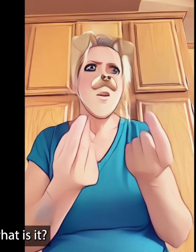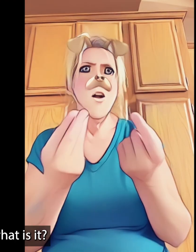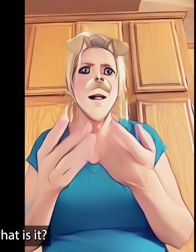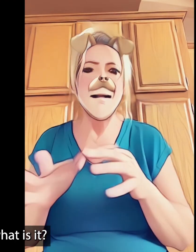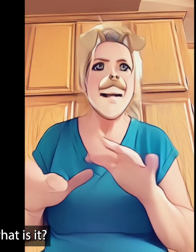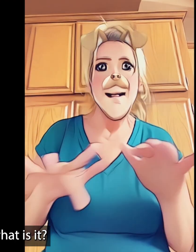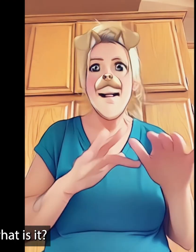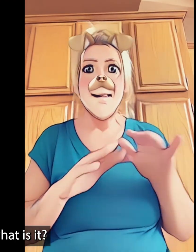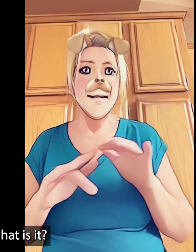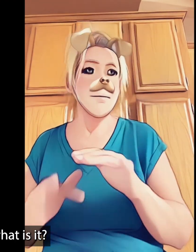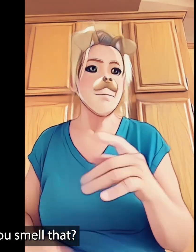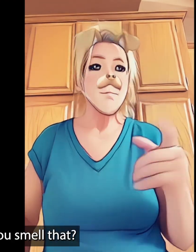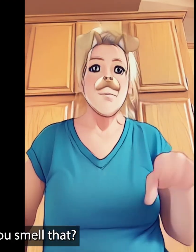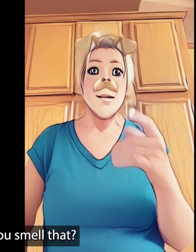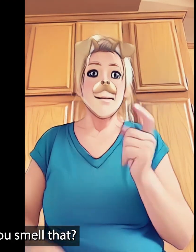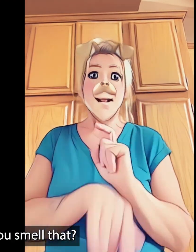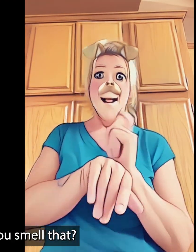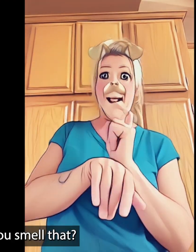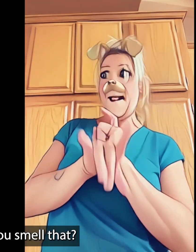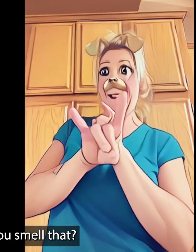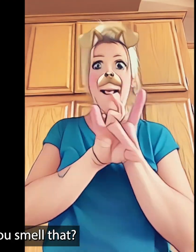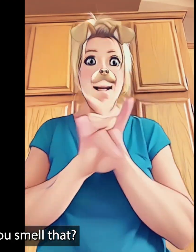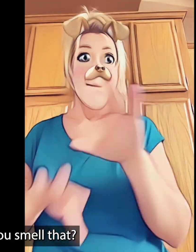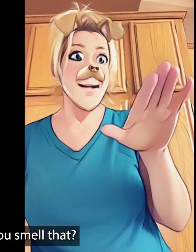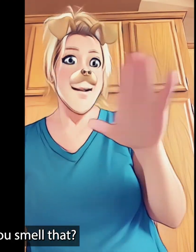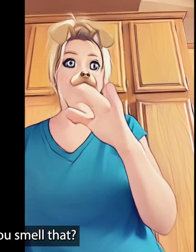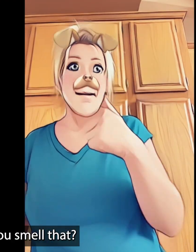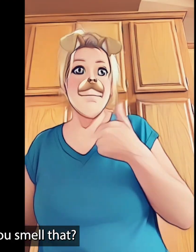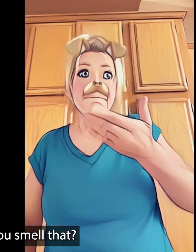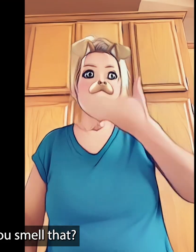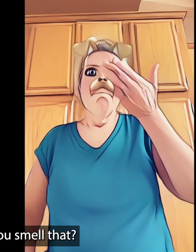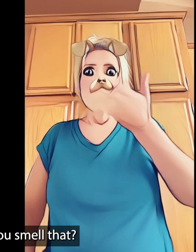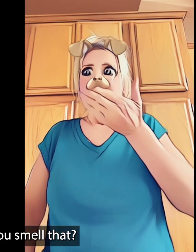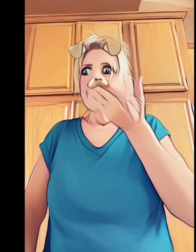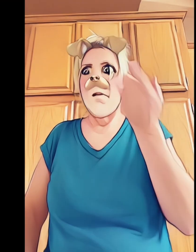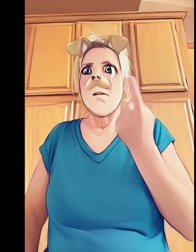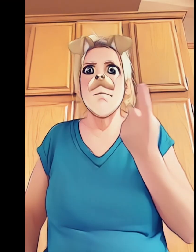They asked him, "What is it?" And he answered, "Do you smell that?"